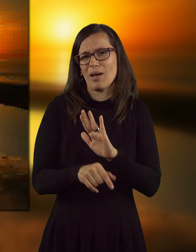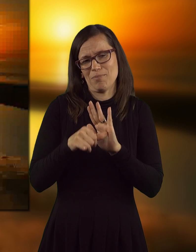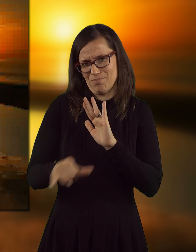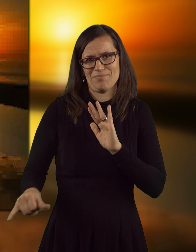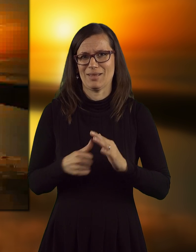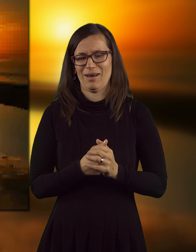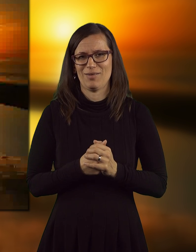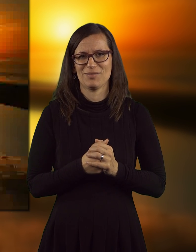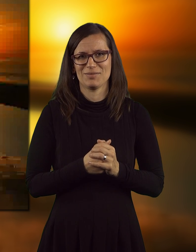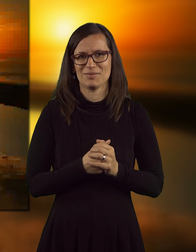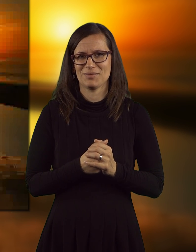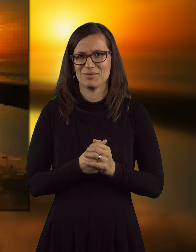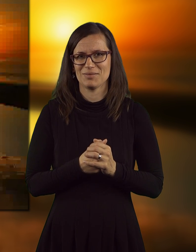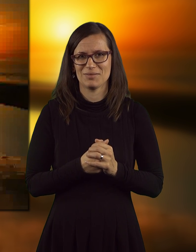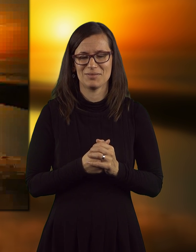doo-doo.